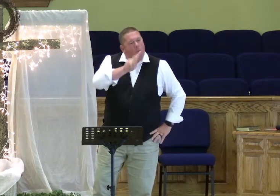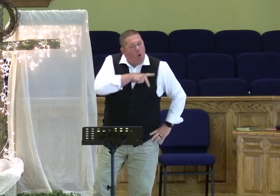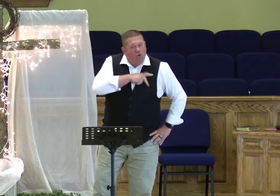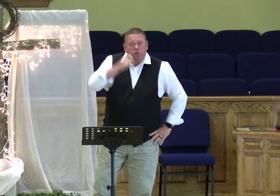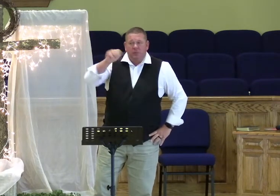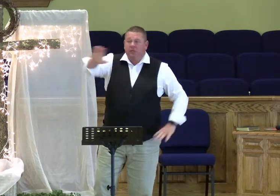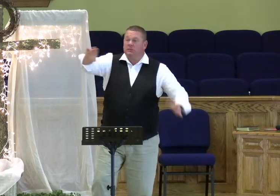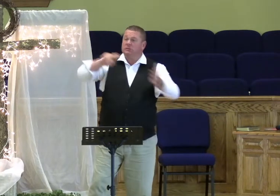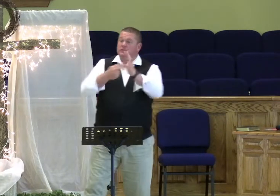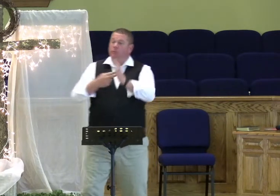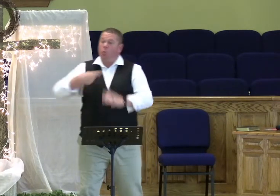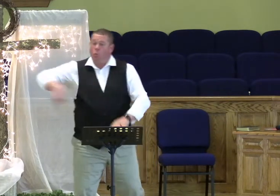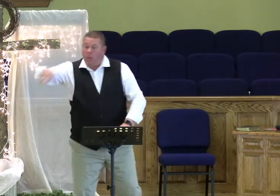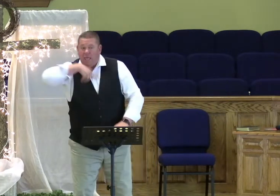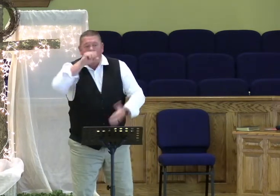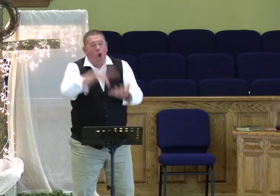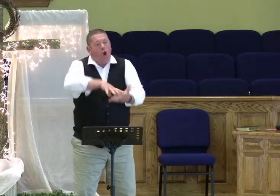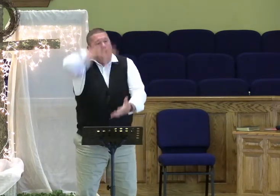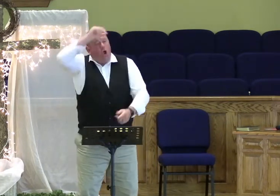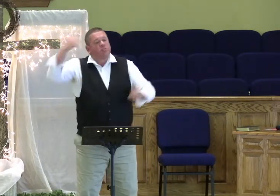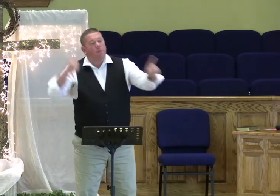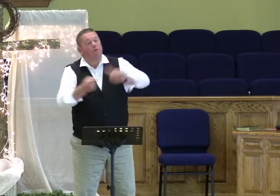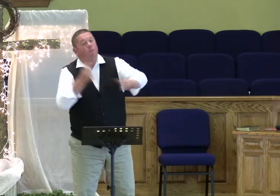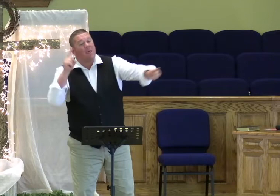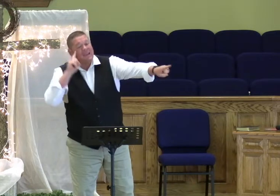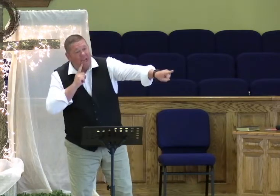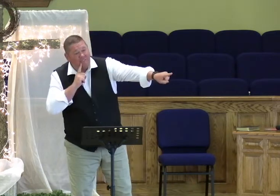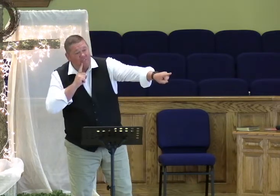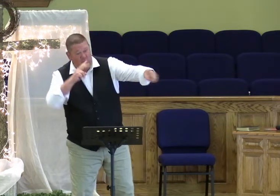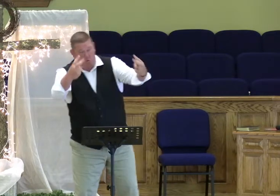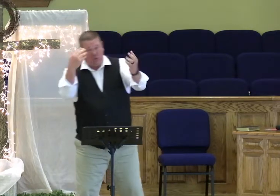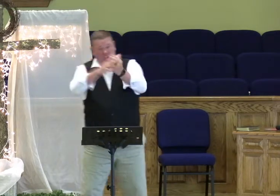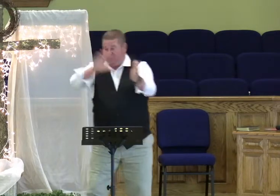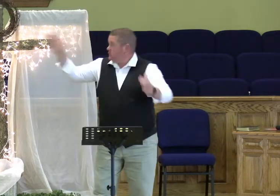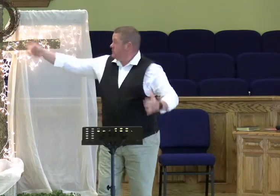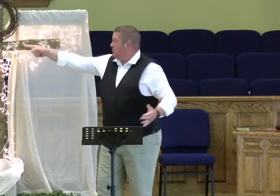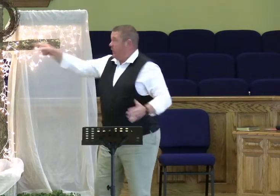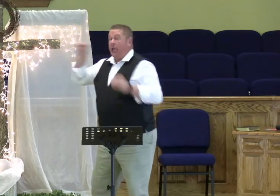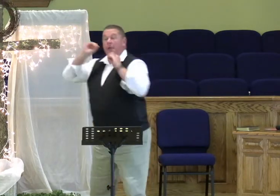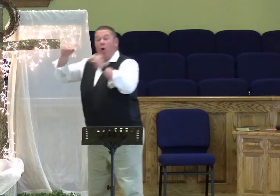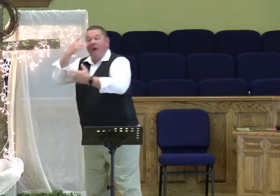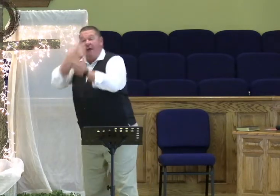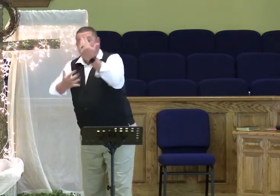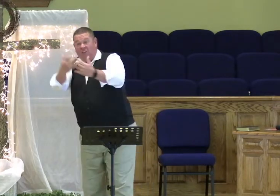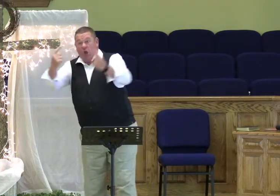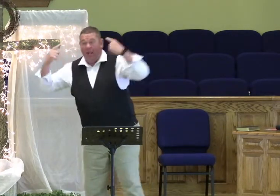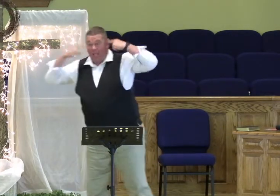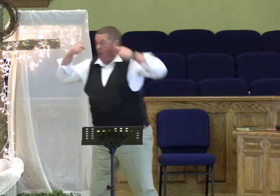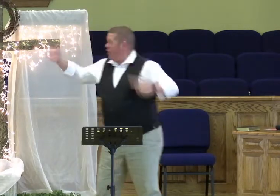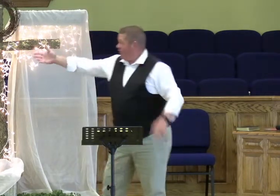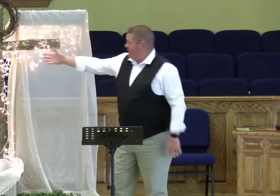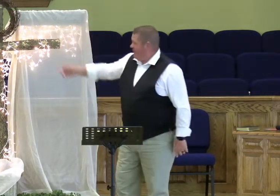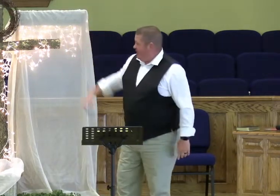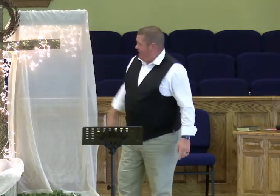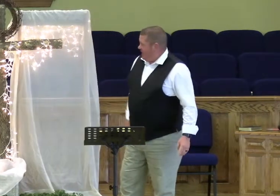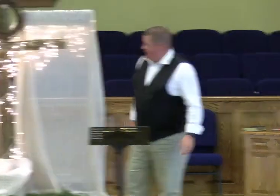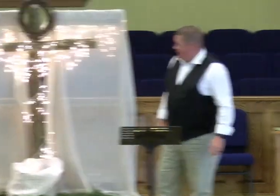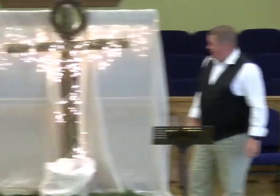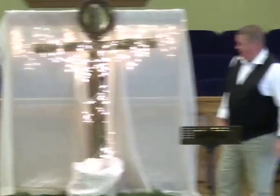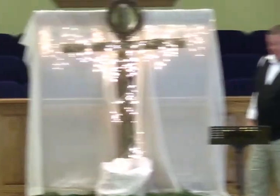our personal space, which means we can learn something from the deaf. So watch again. Jesus puts his fingers into the deaf man's